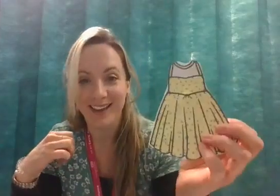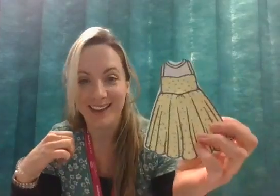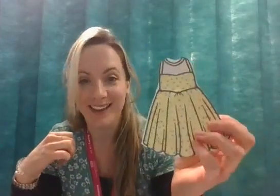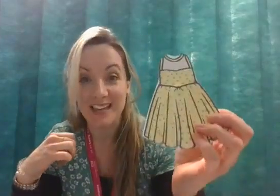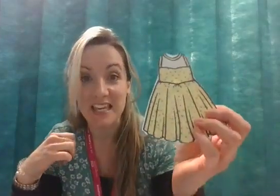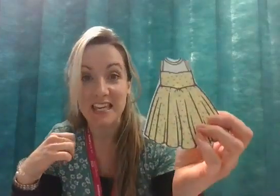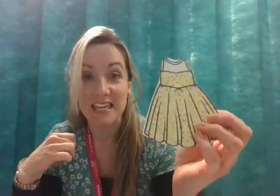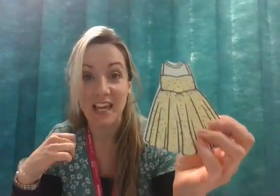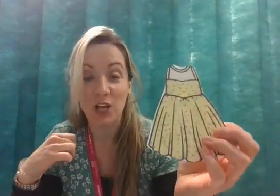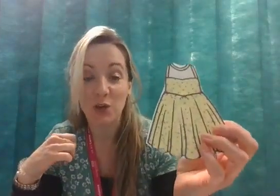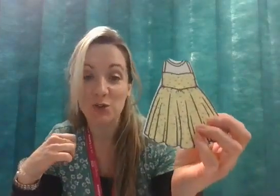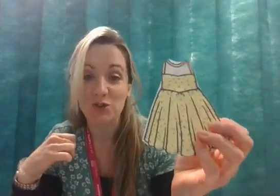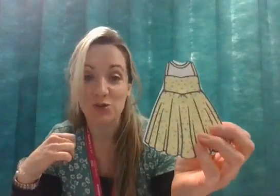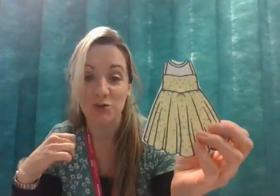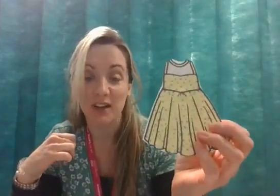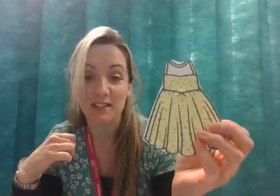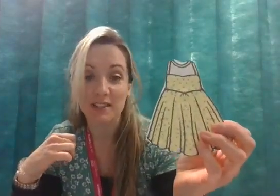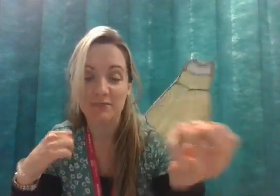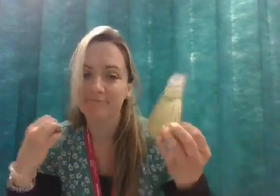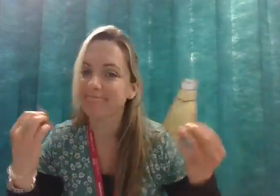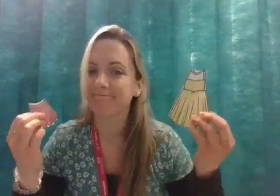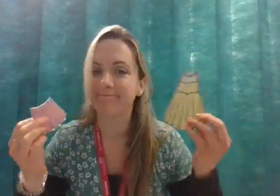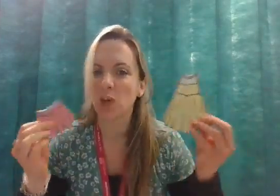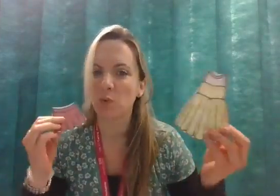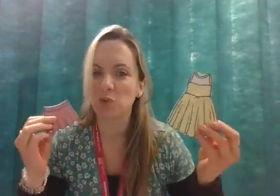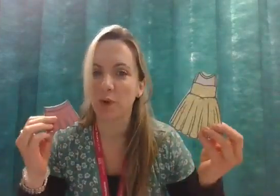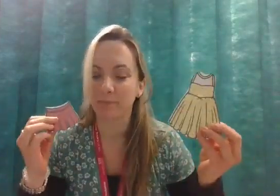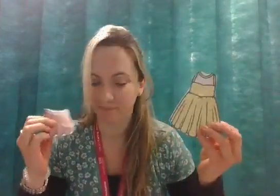a yellow dress. Which one?